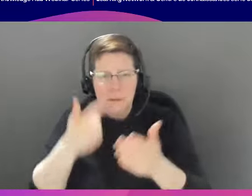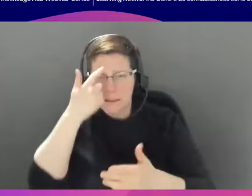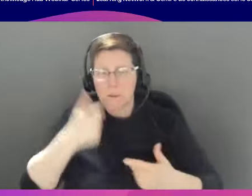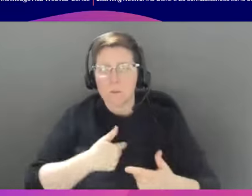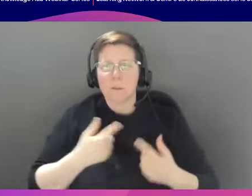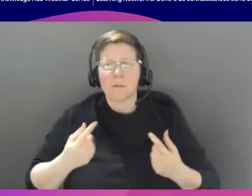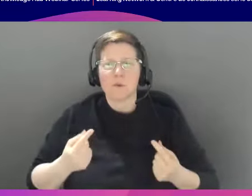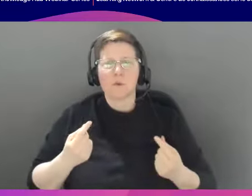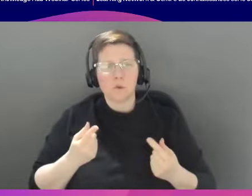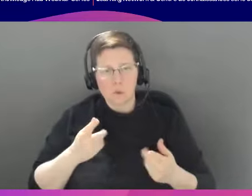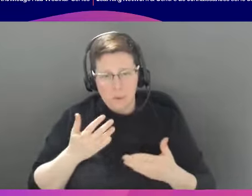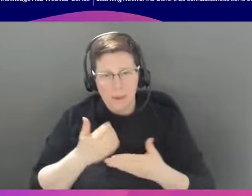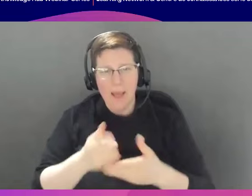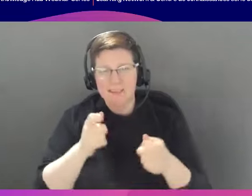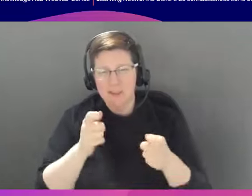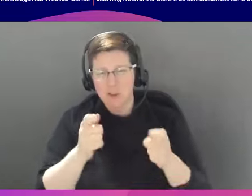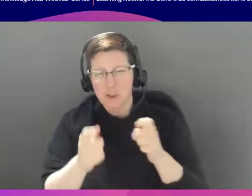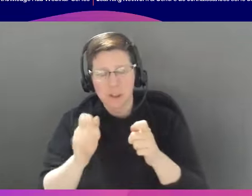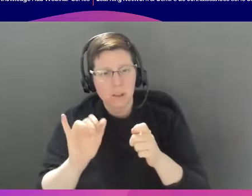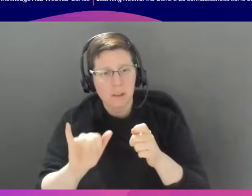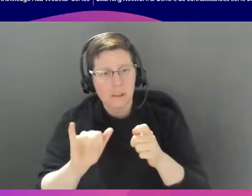useful to change some of that dialogue?